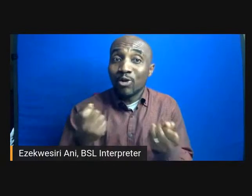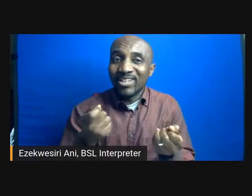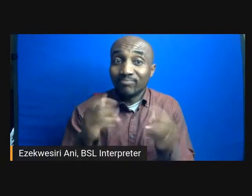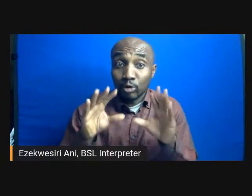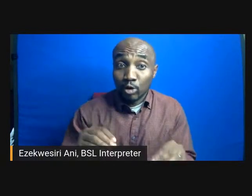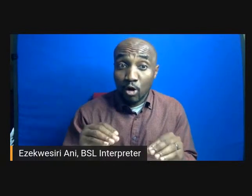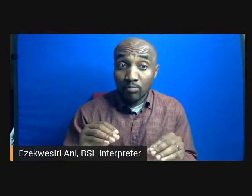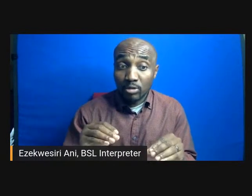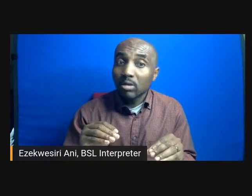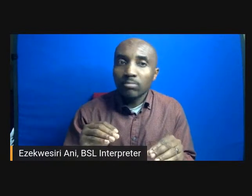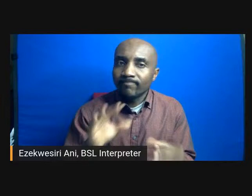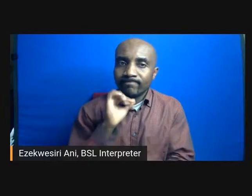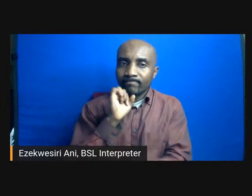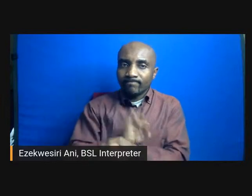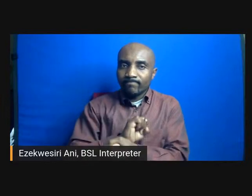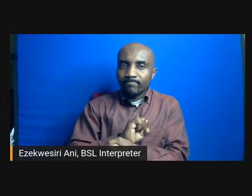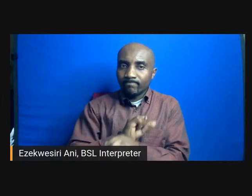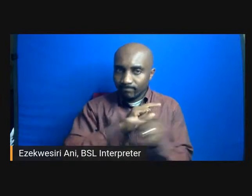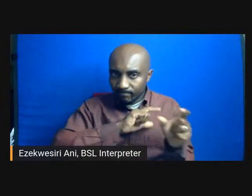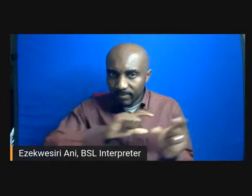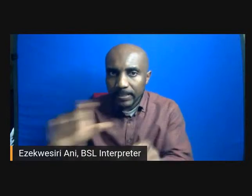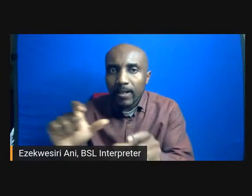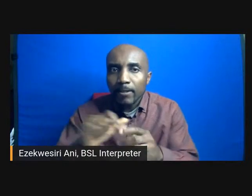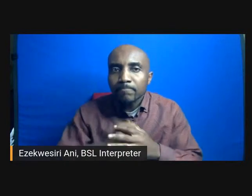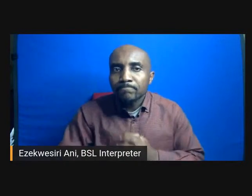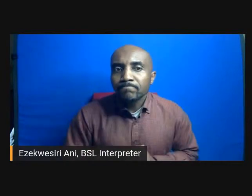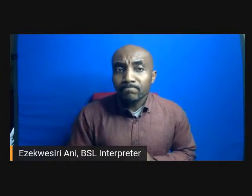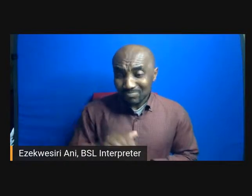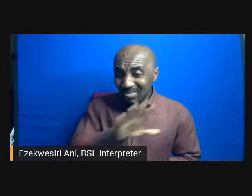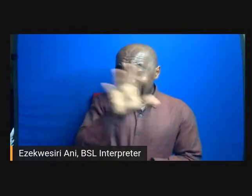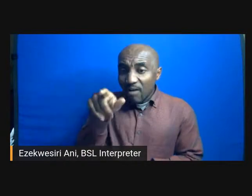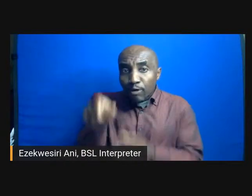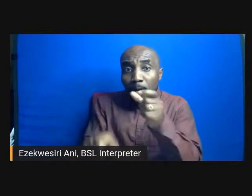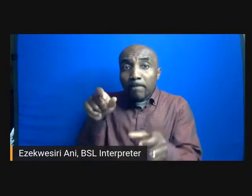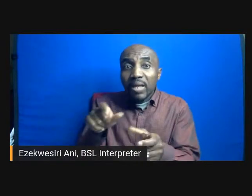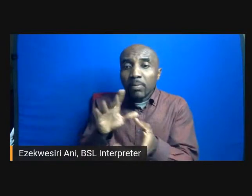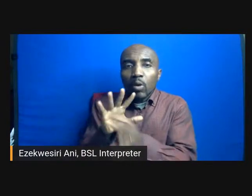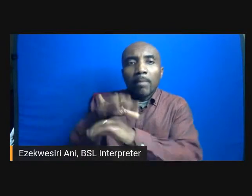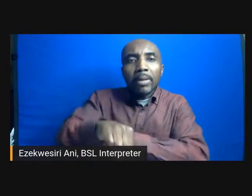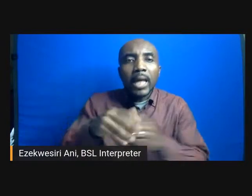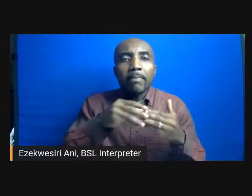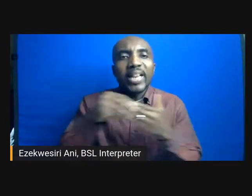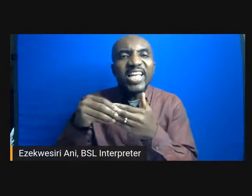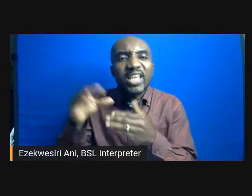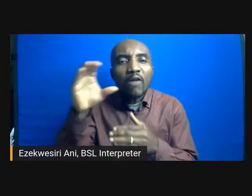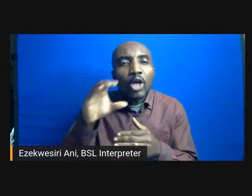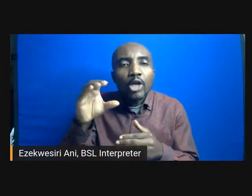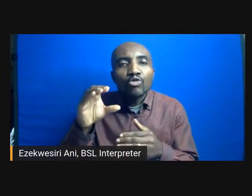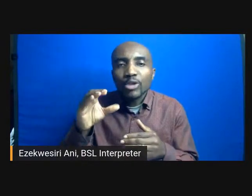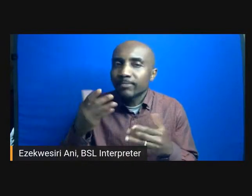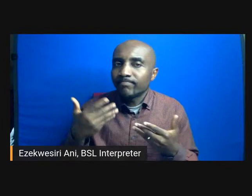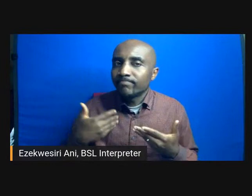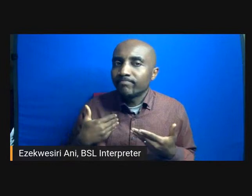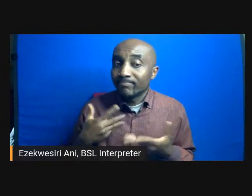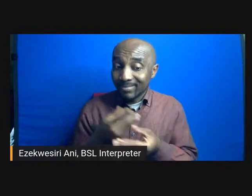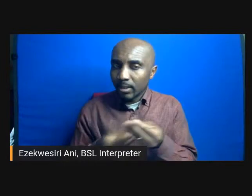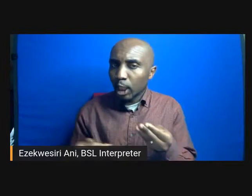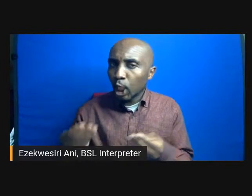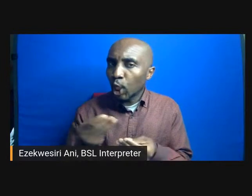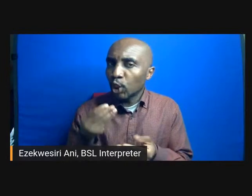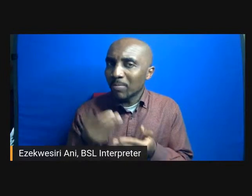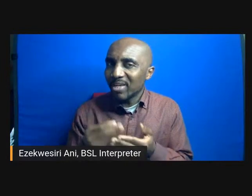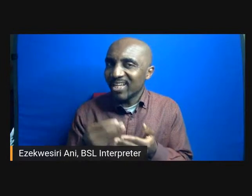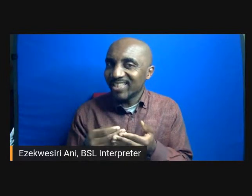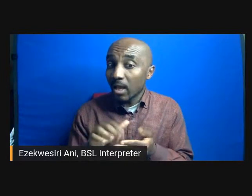captivity did not. When Africans took over leadership, they took over economies that were